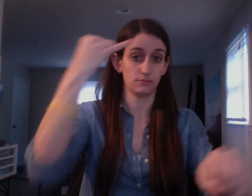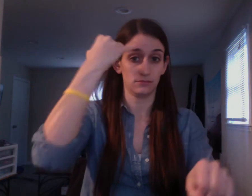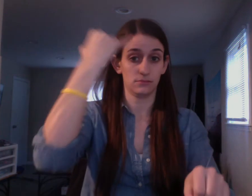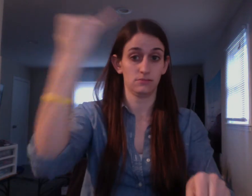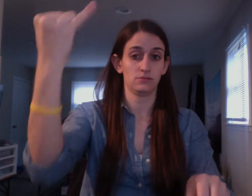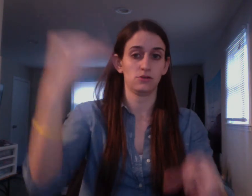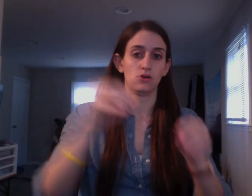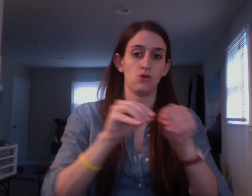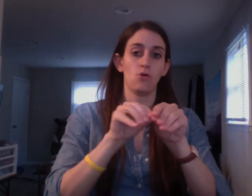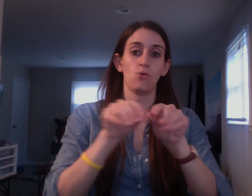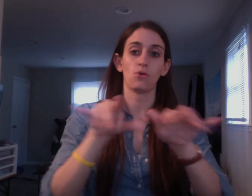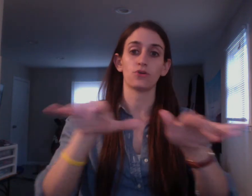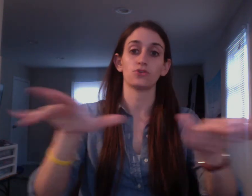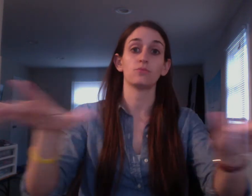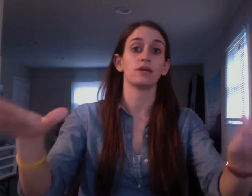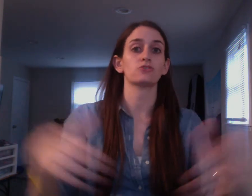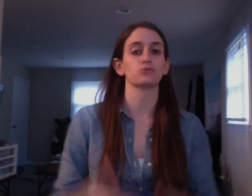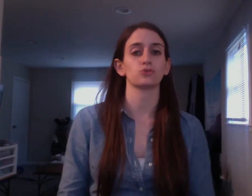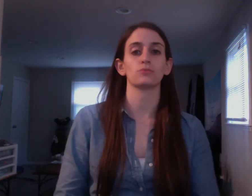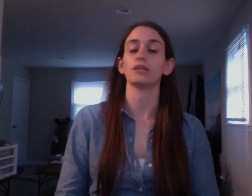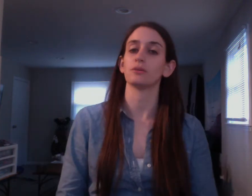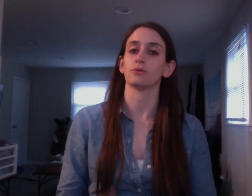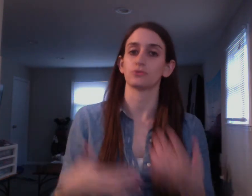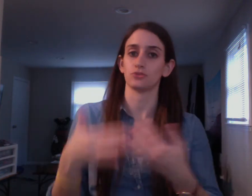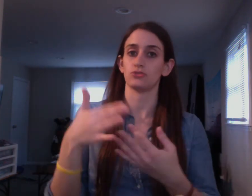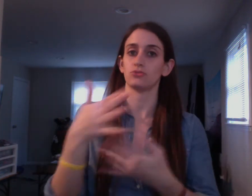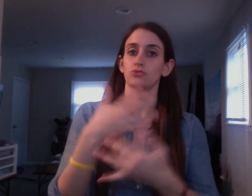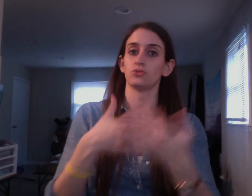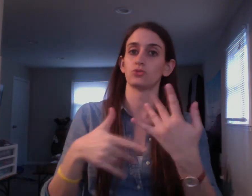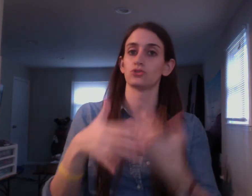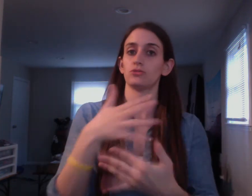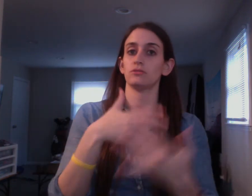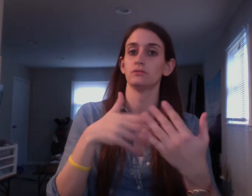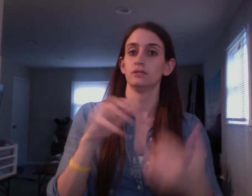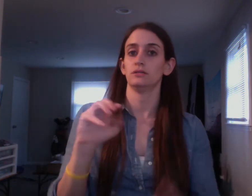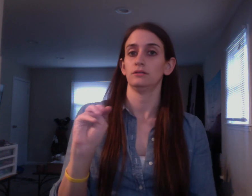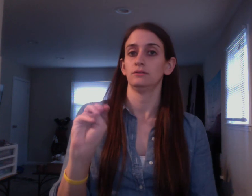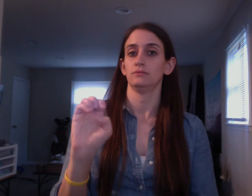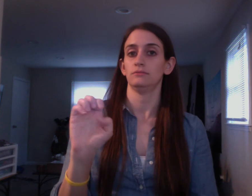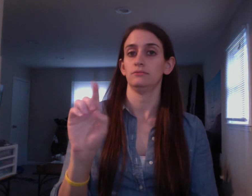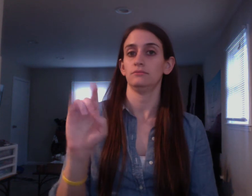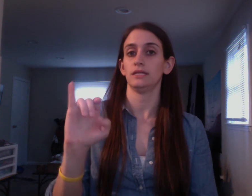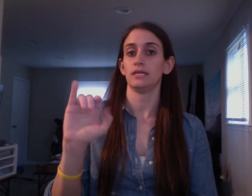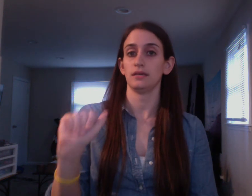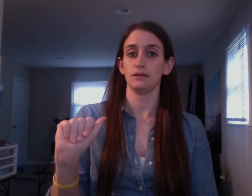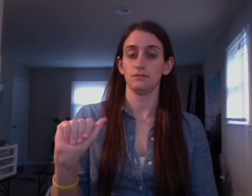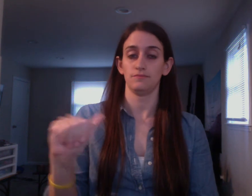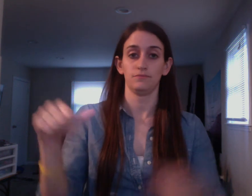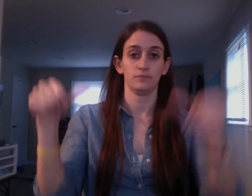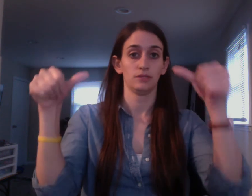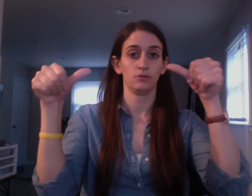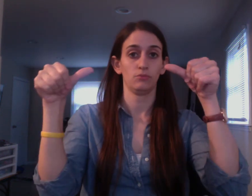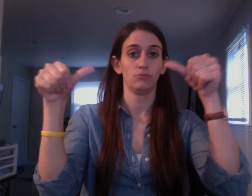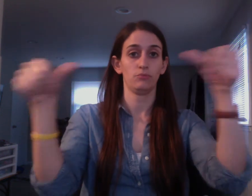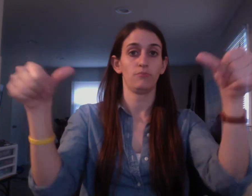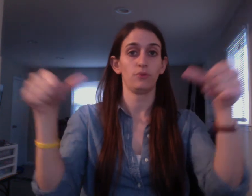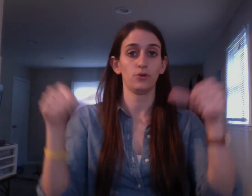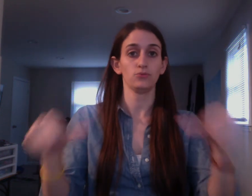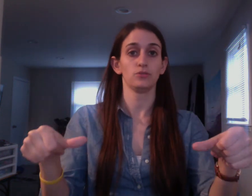or you make a social media post, so social media post,